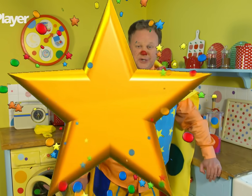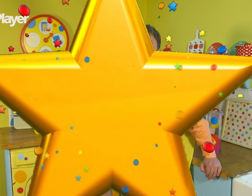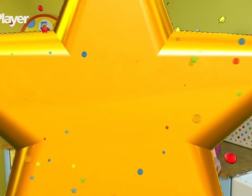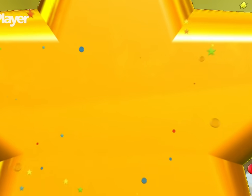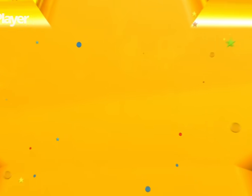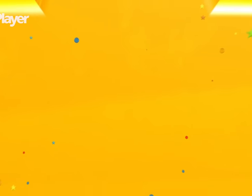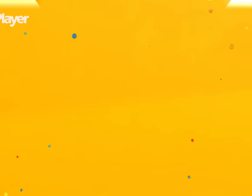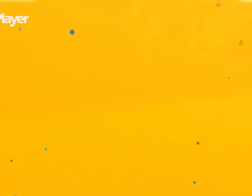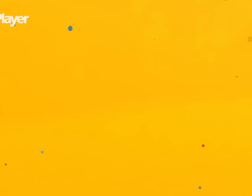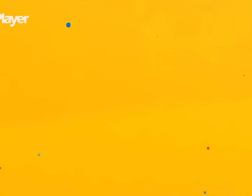fashionable.